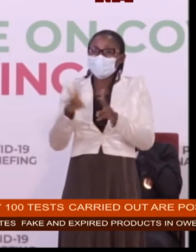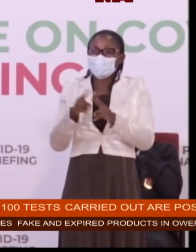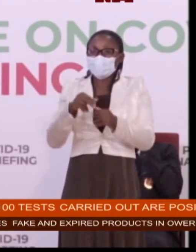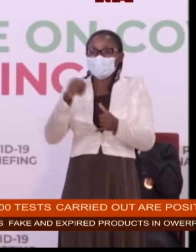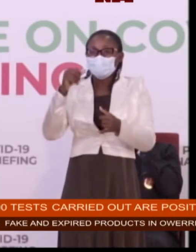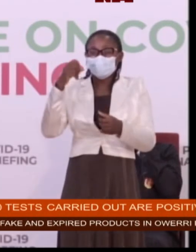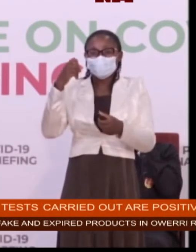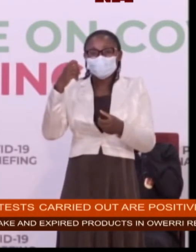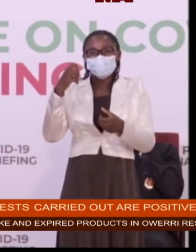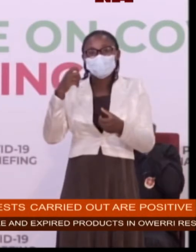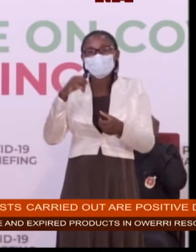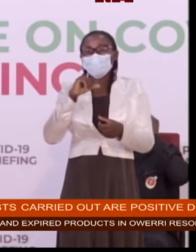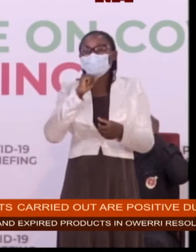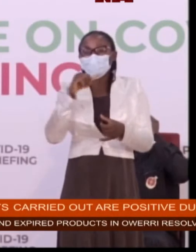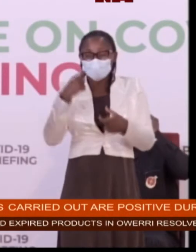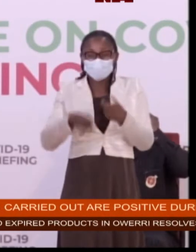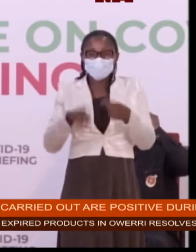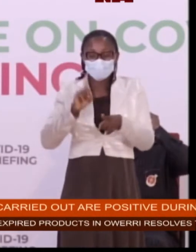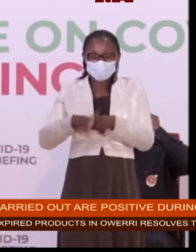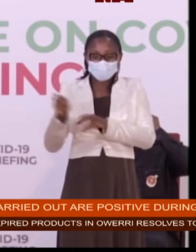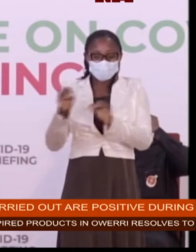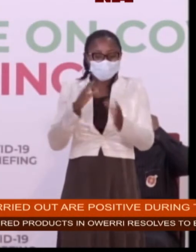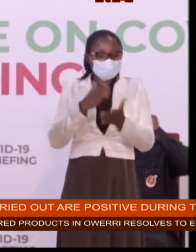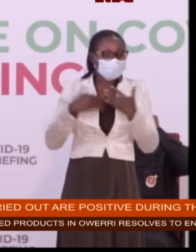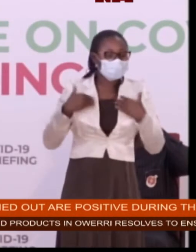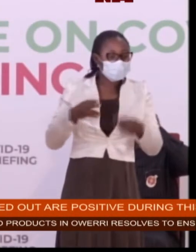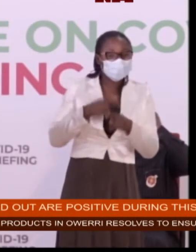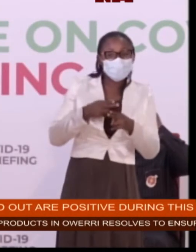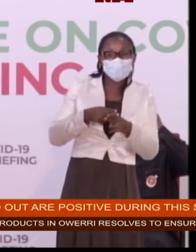at the bottom of a WhatsApp message and let it